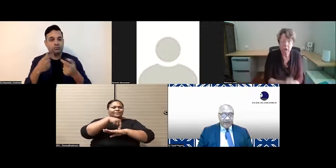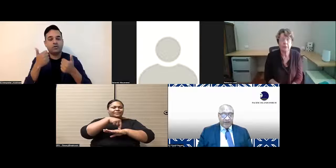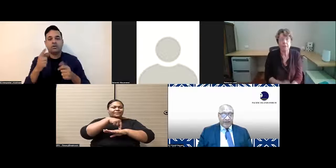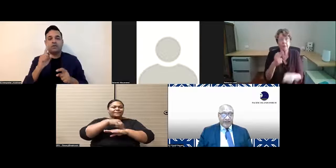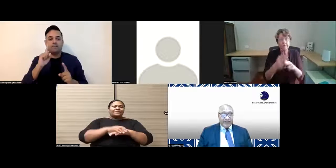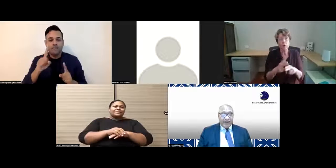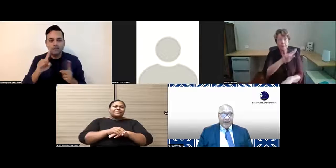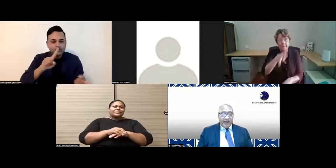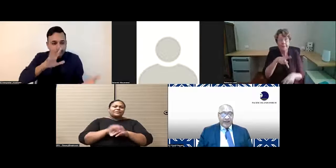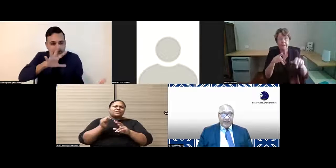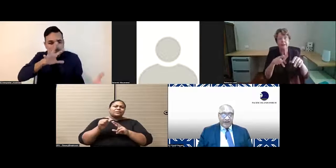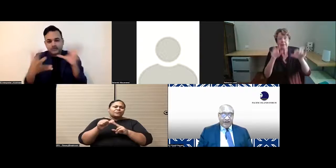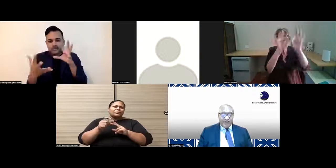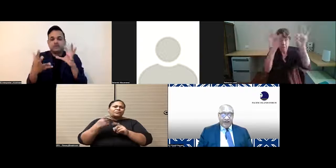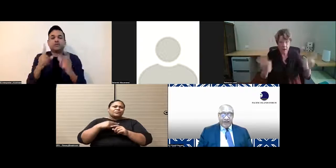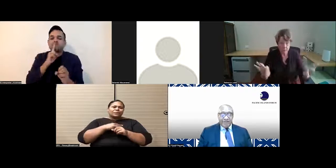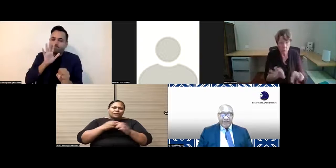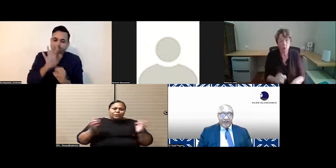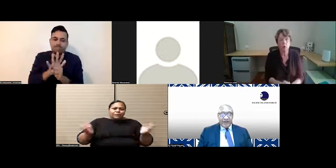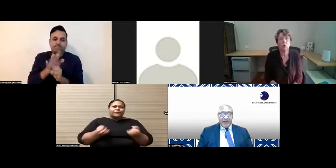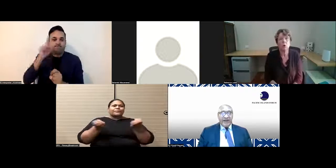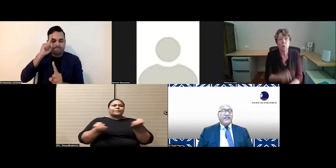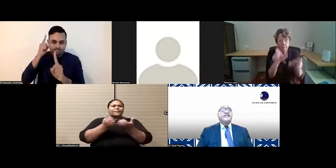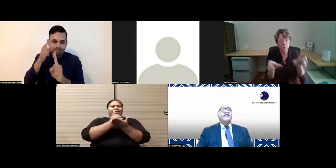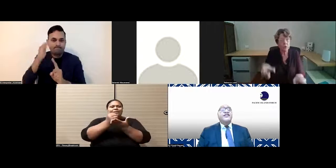with Disabilities and the CRPD.